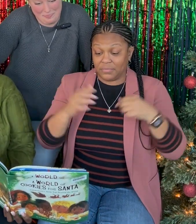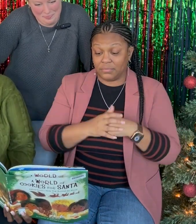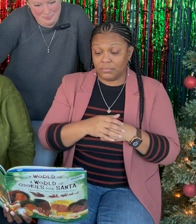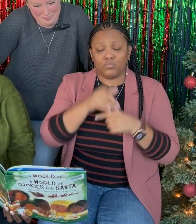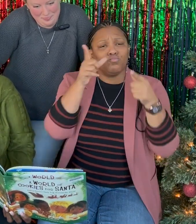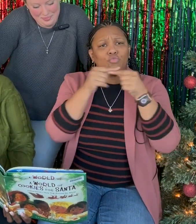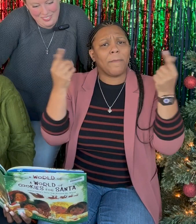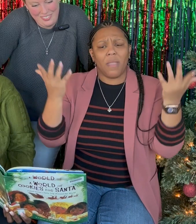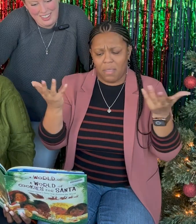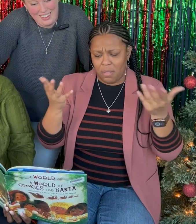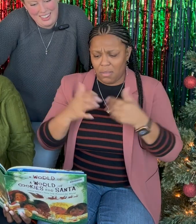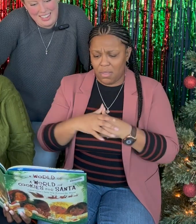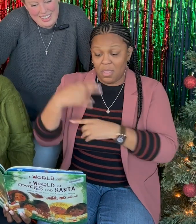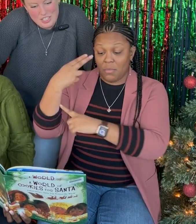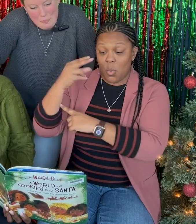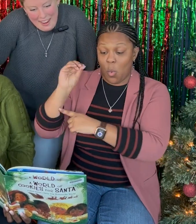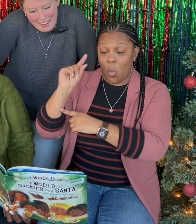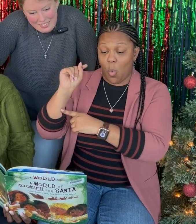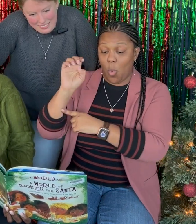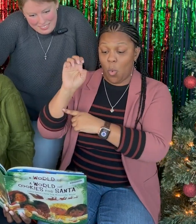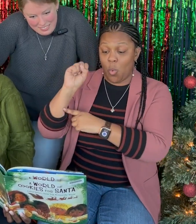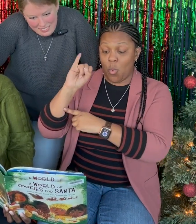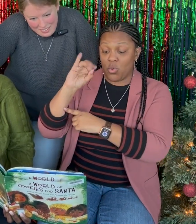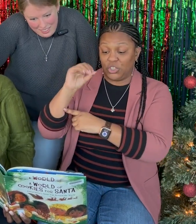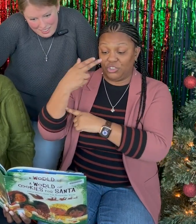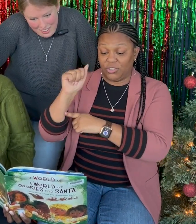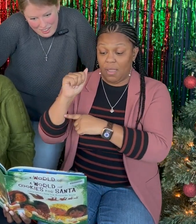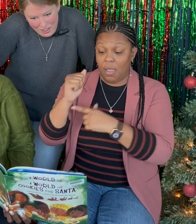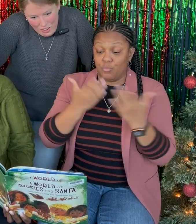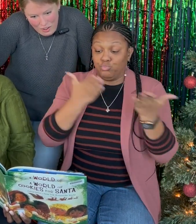Japan. In Japan,